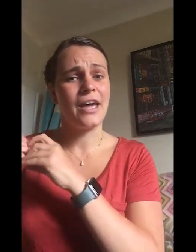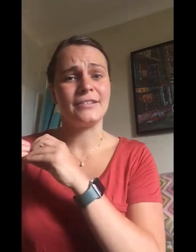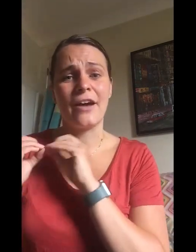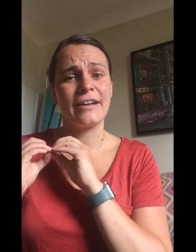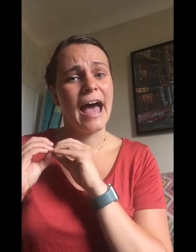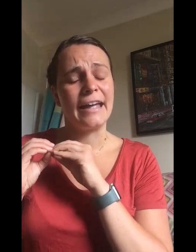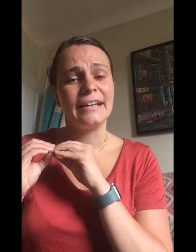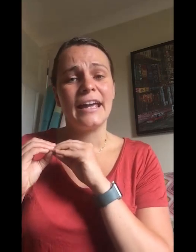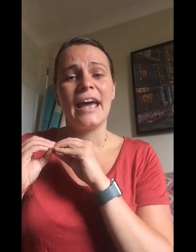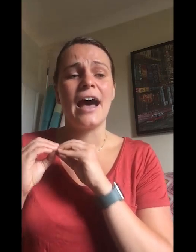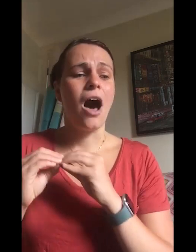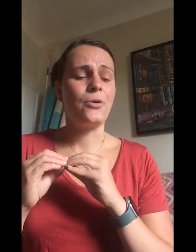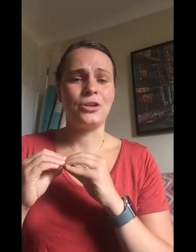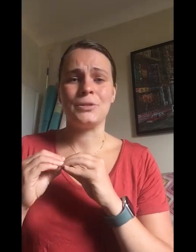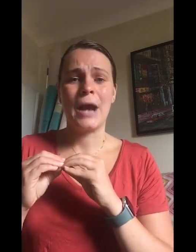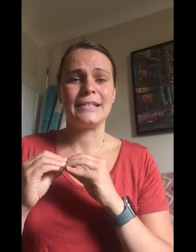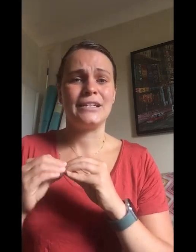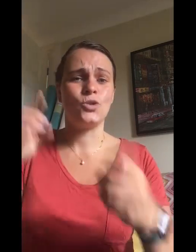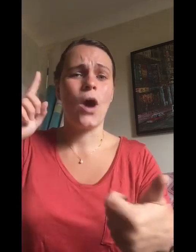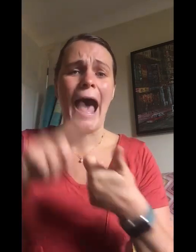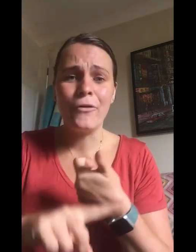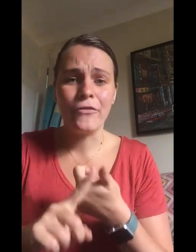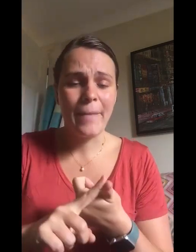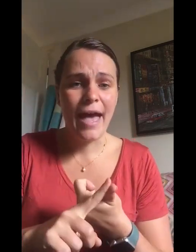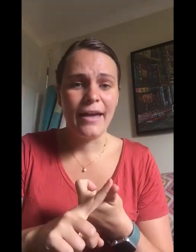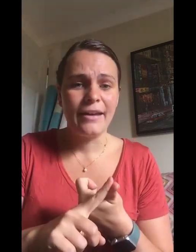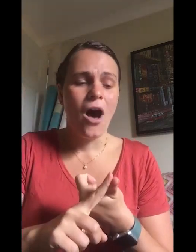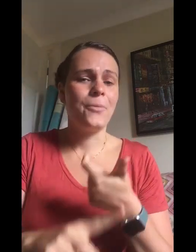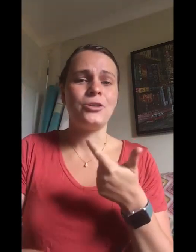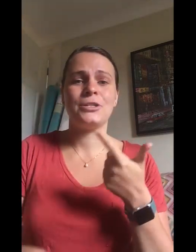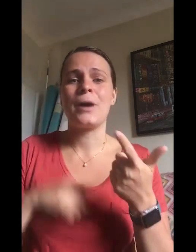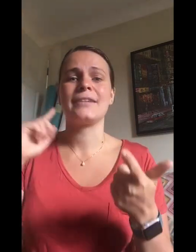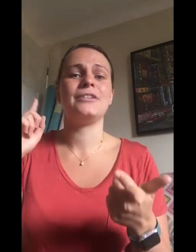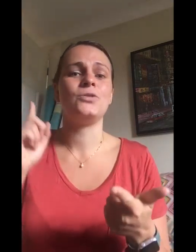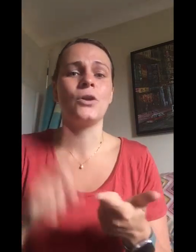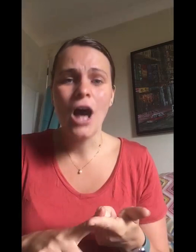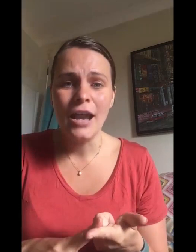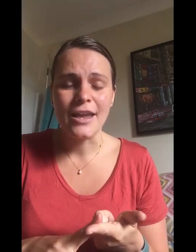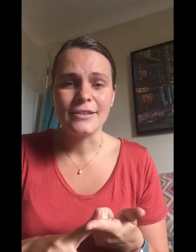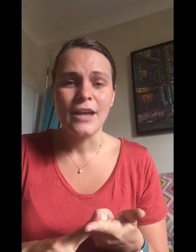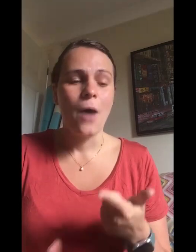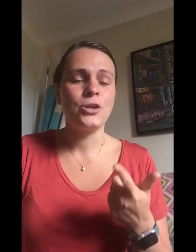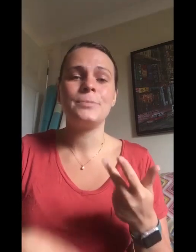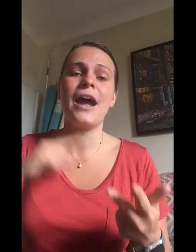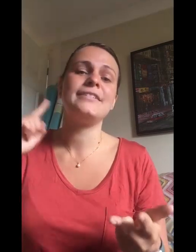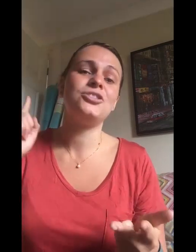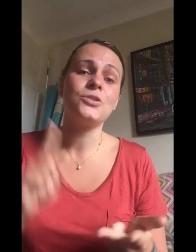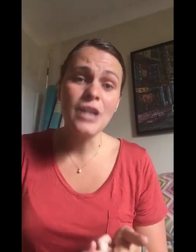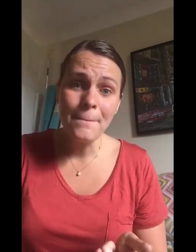fingers, okay? I want you to practice your alphabet. I want you to practice your colours. I want you to practice your